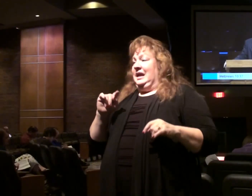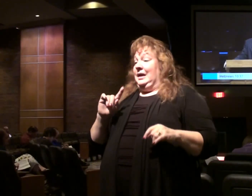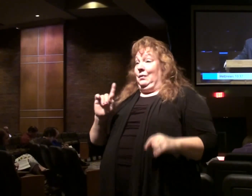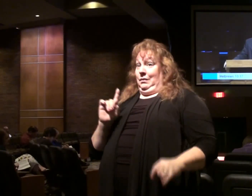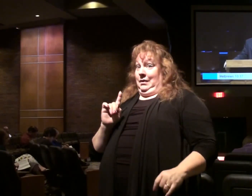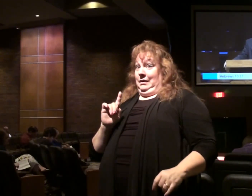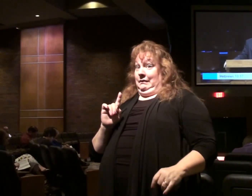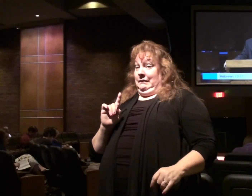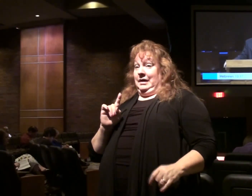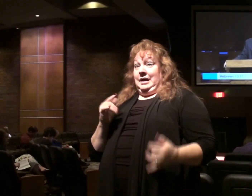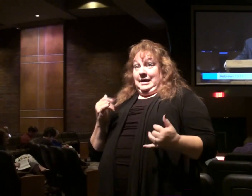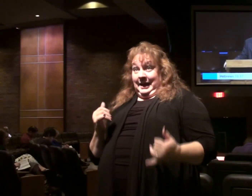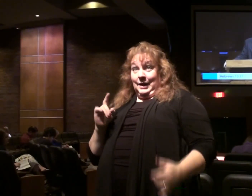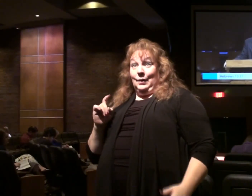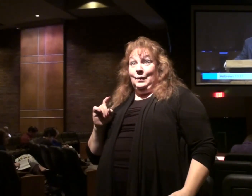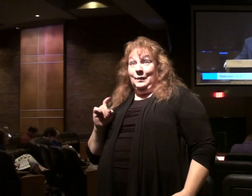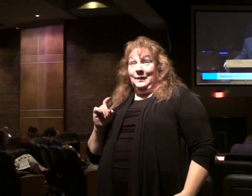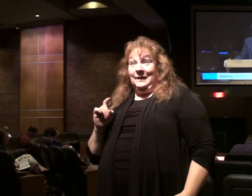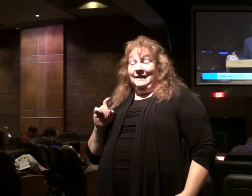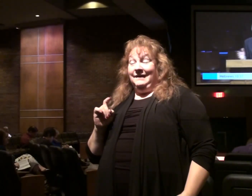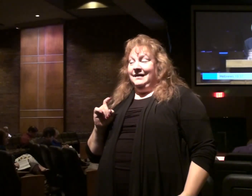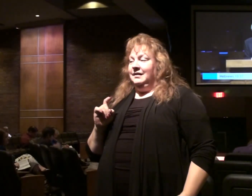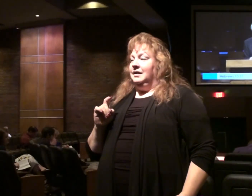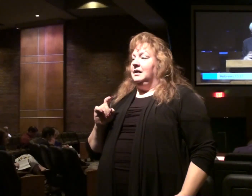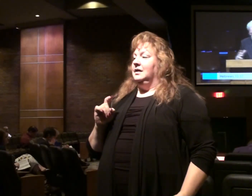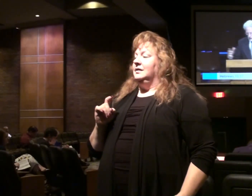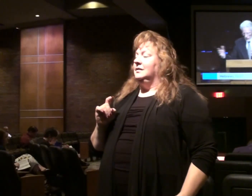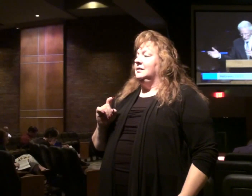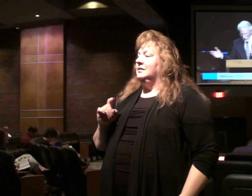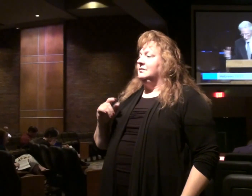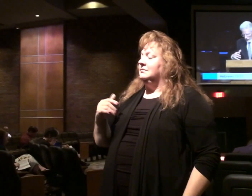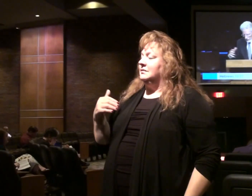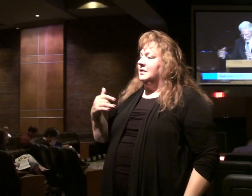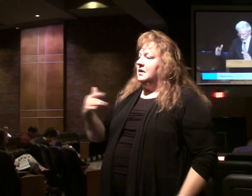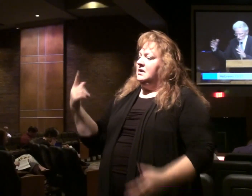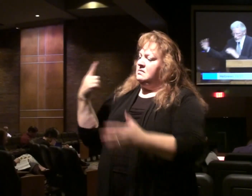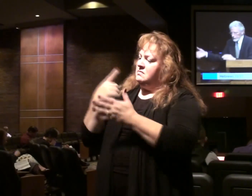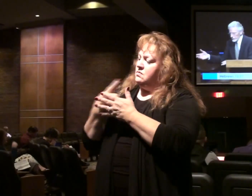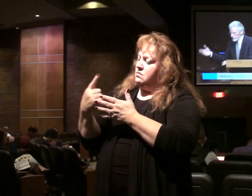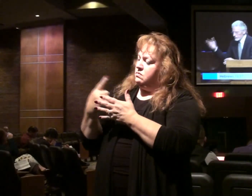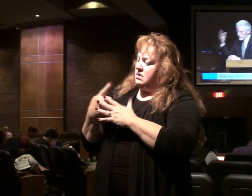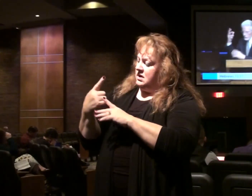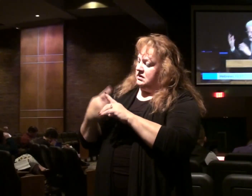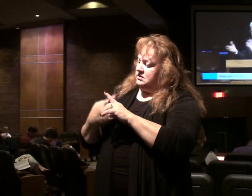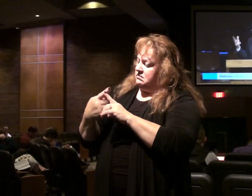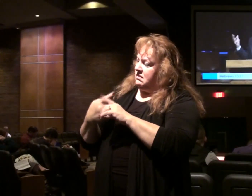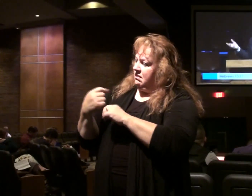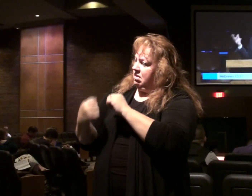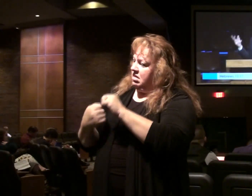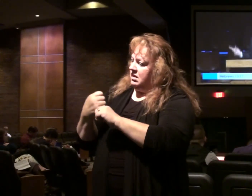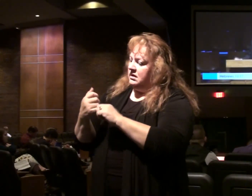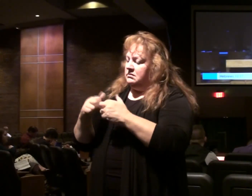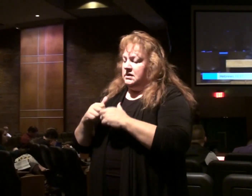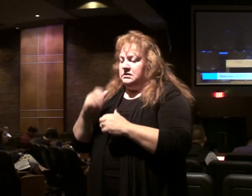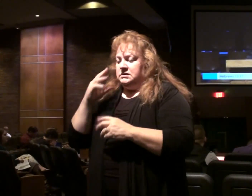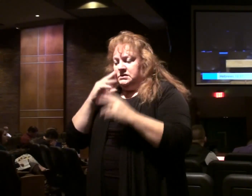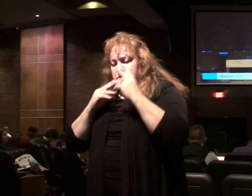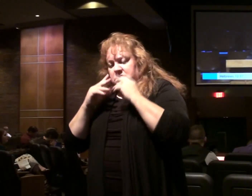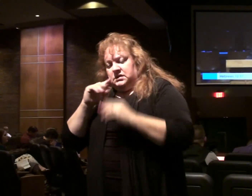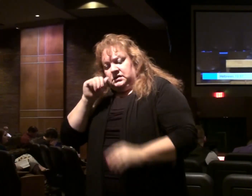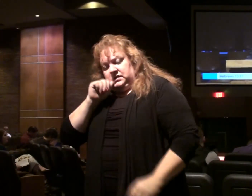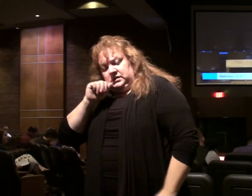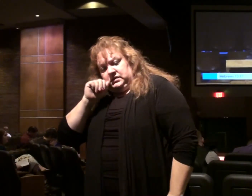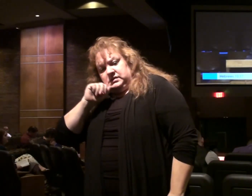will you restore the kingdom at this time? But now, you know, we go through weeks, months, years of trial and difficulty and